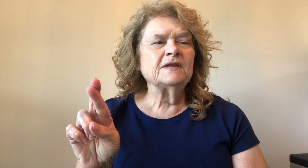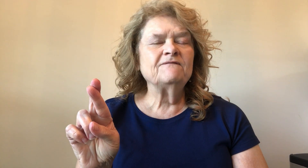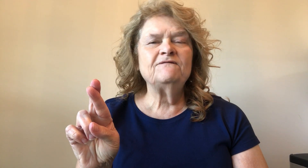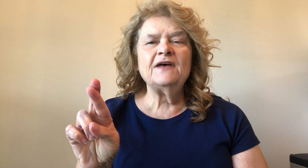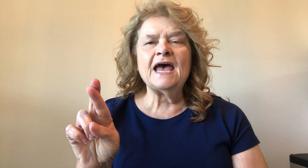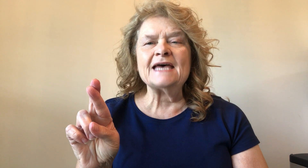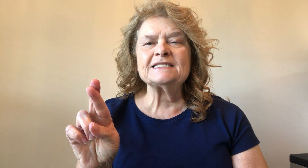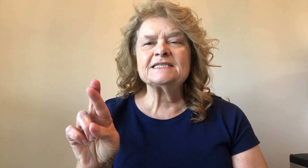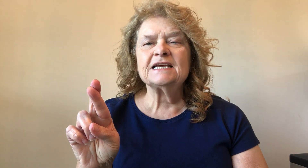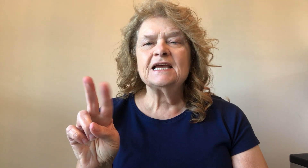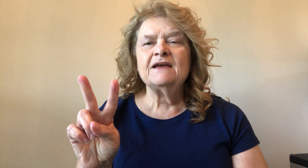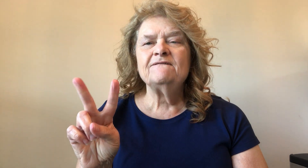Vast,